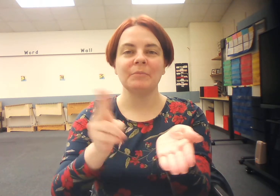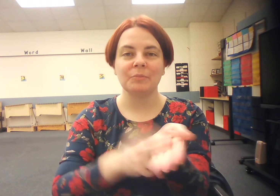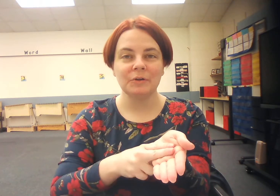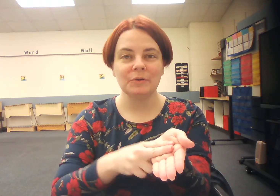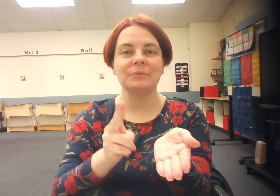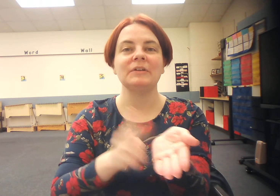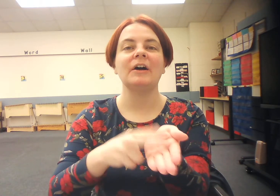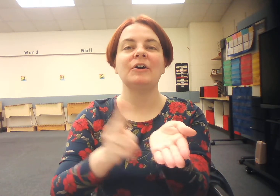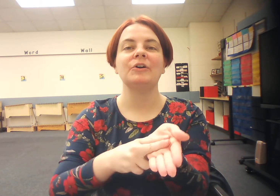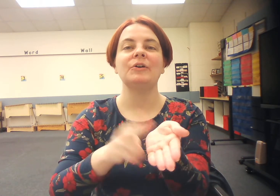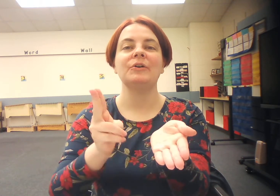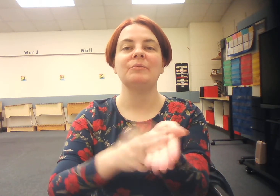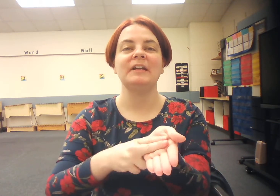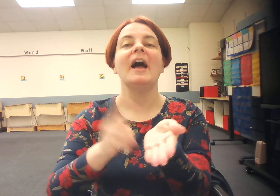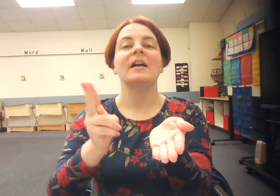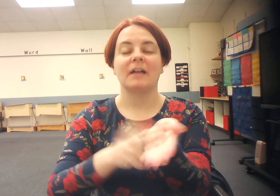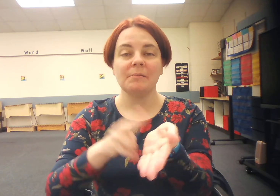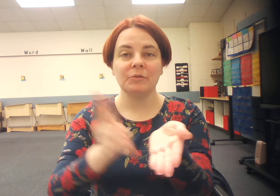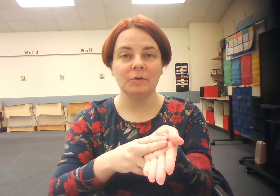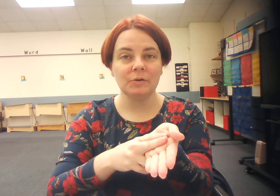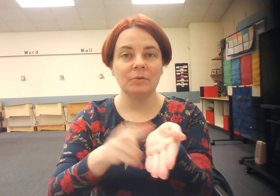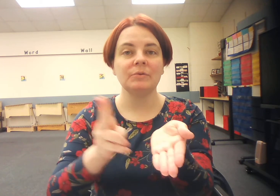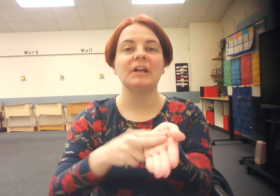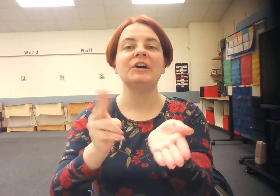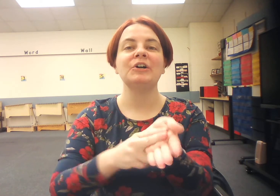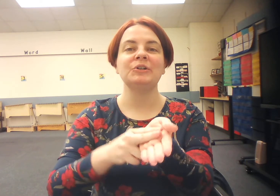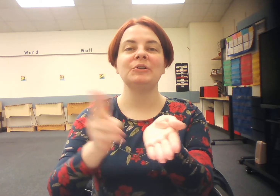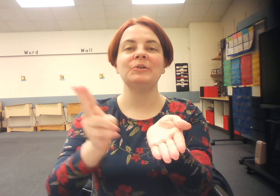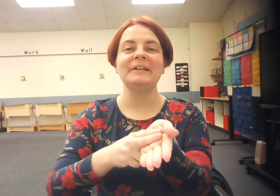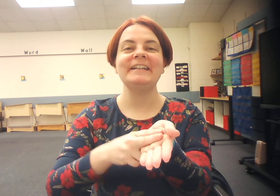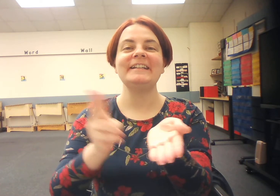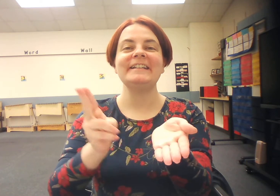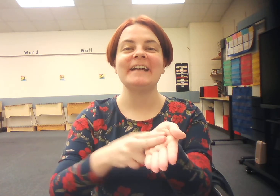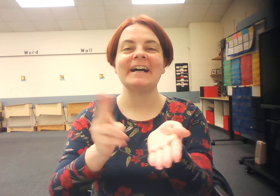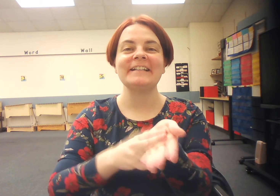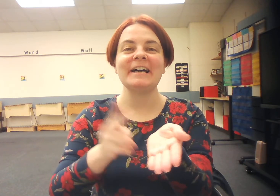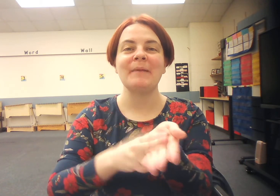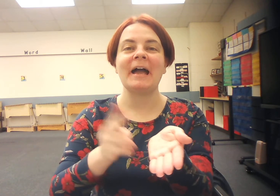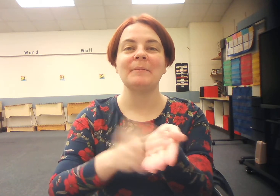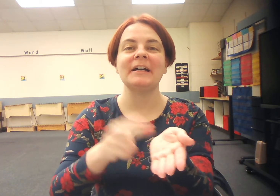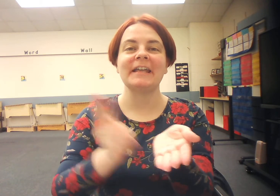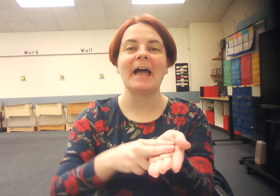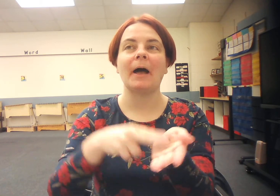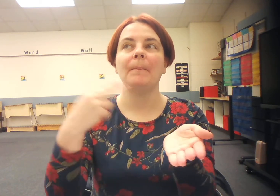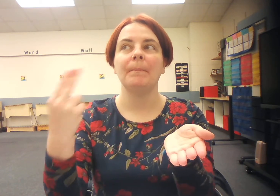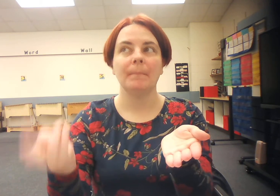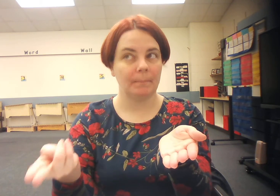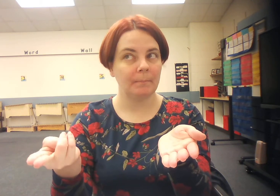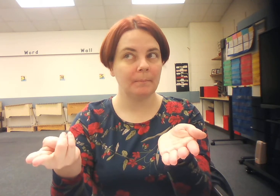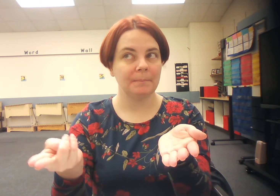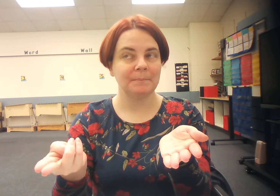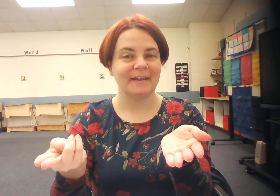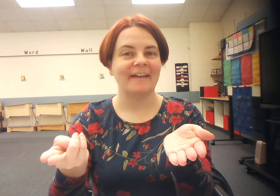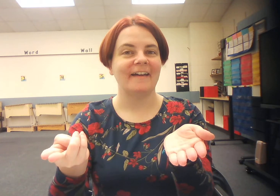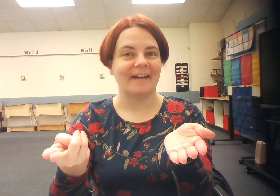through no hurry come through no hurry Alabama gal at